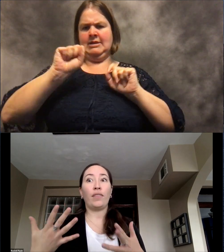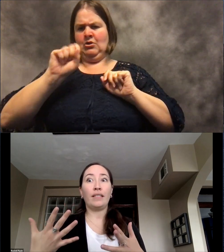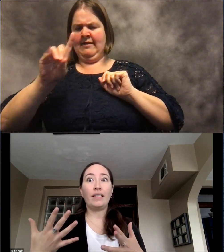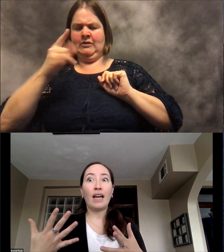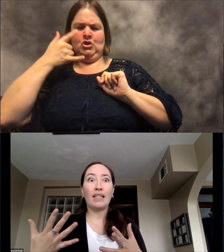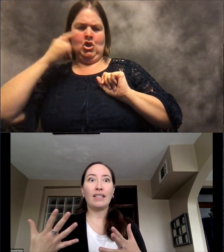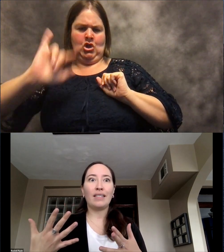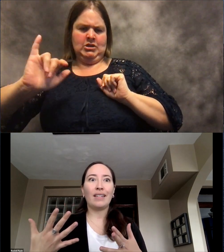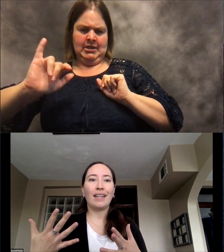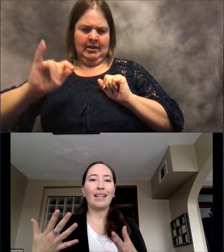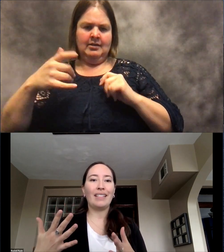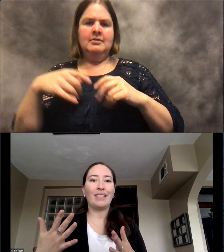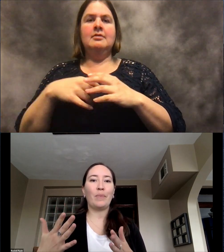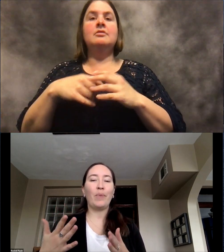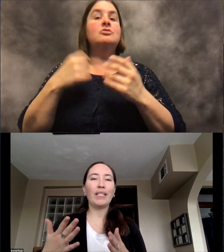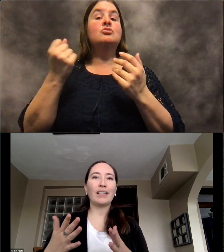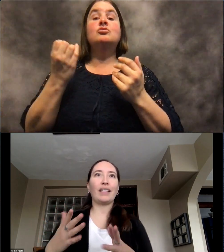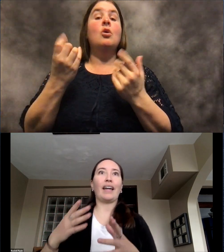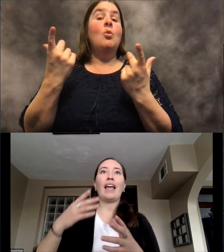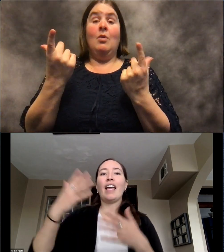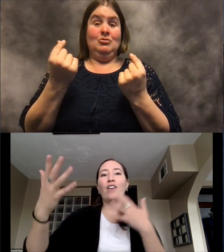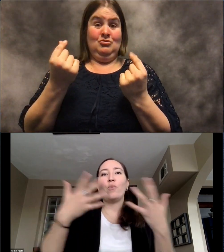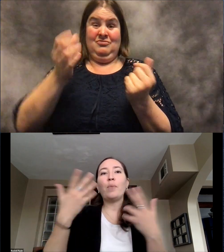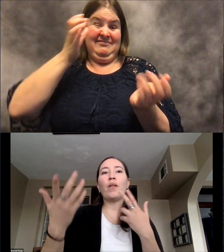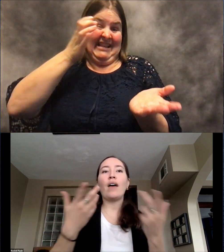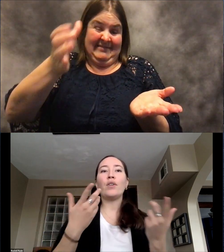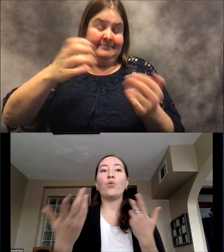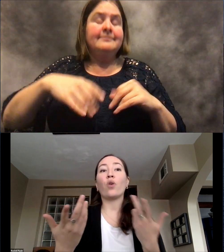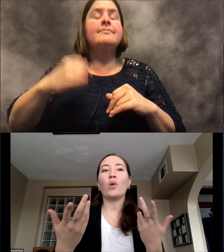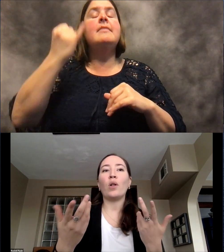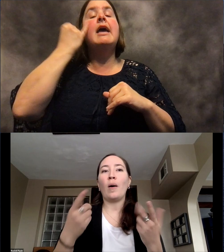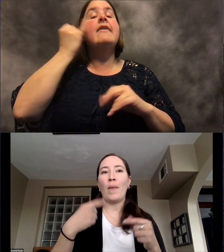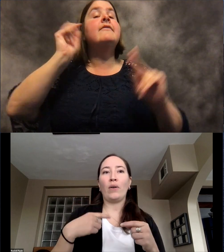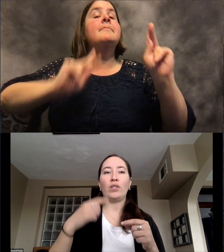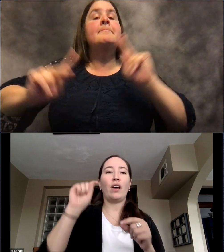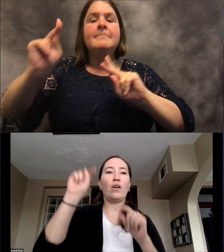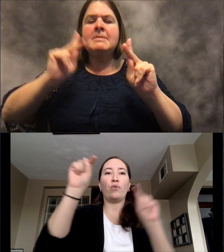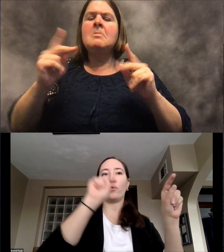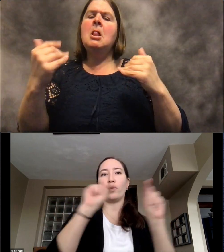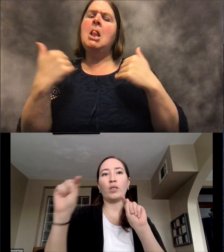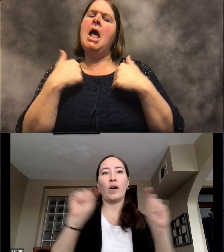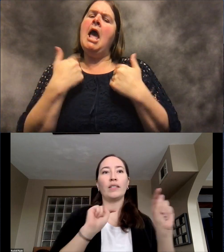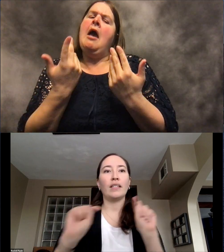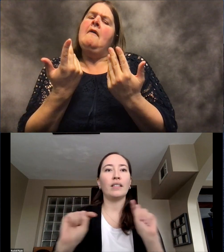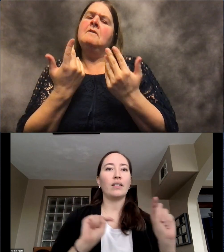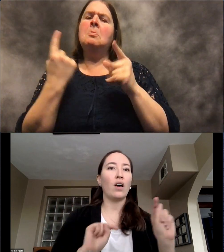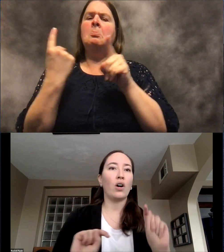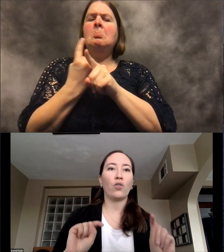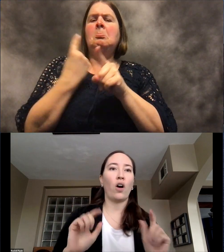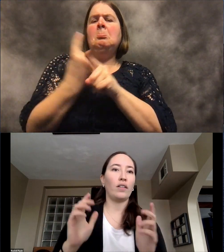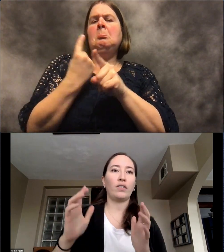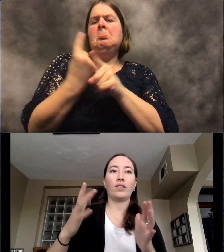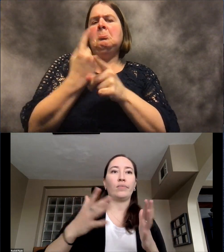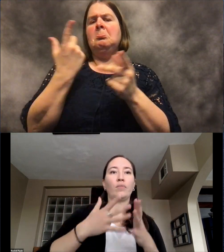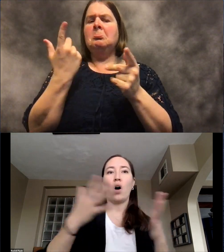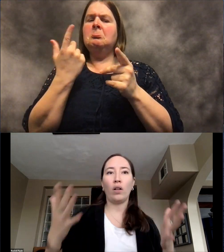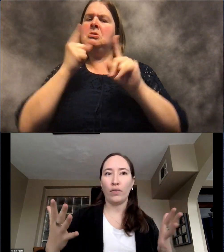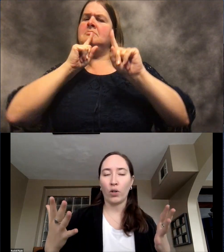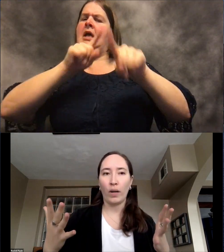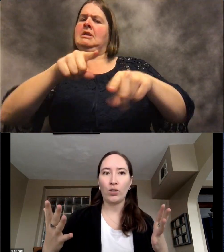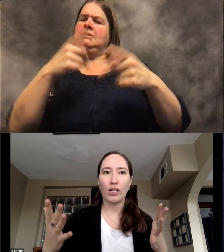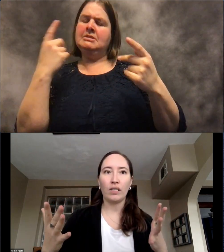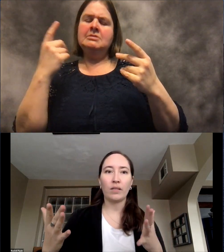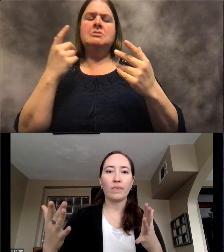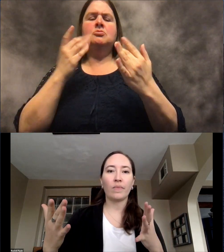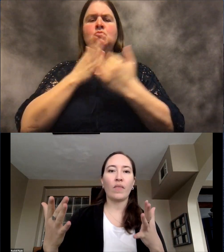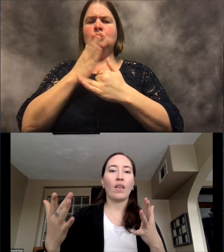And so what this does is basically, if people have a normal amount of responses across all of